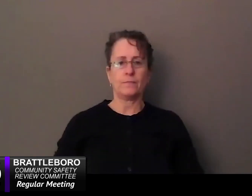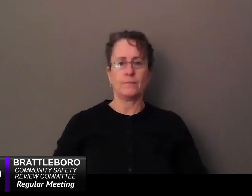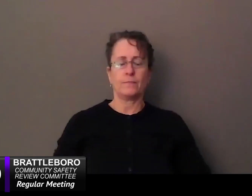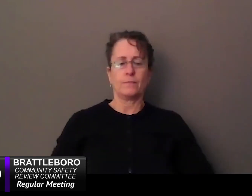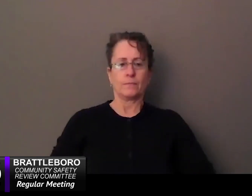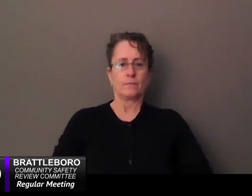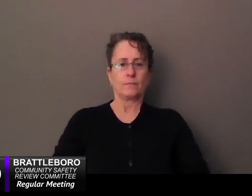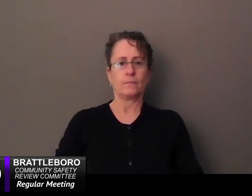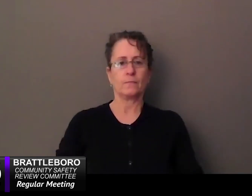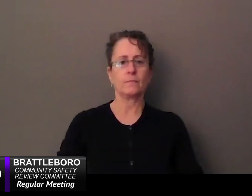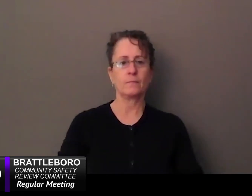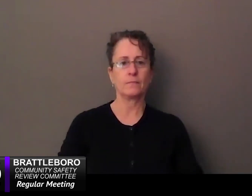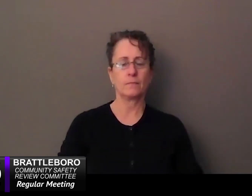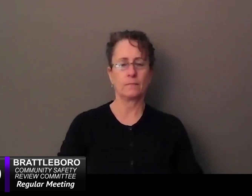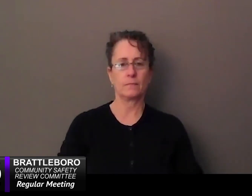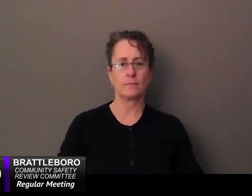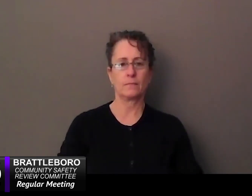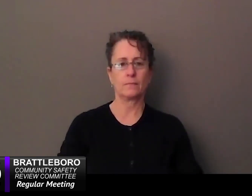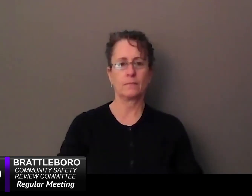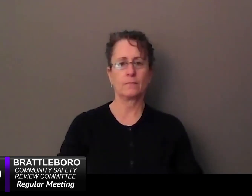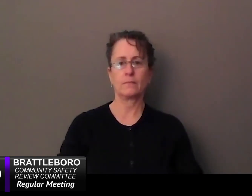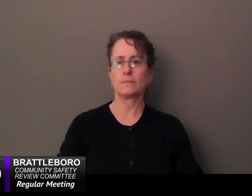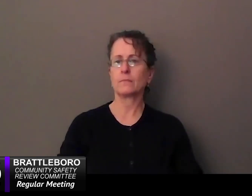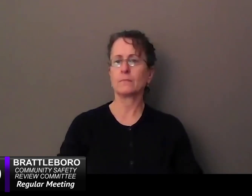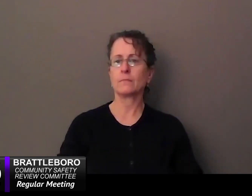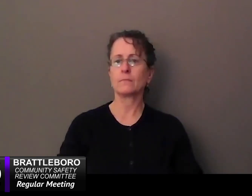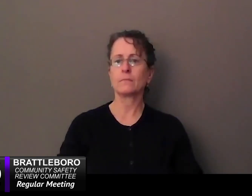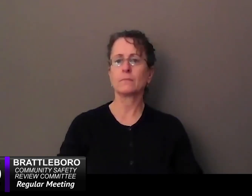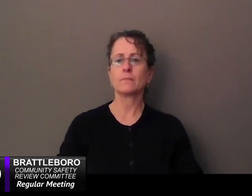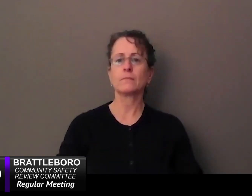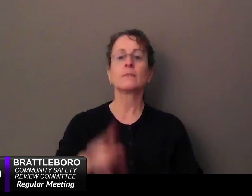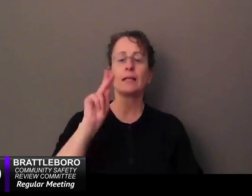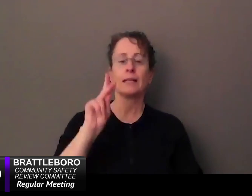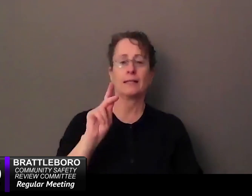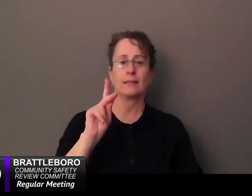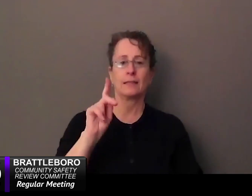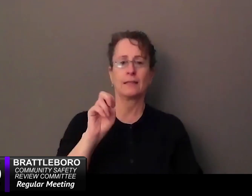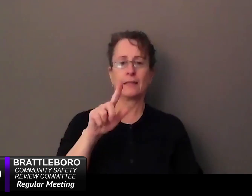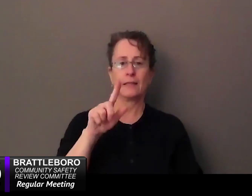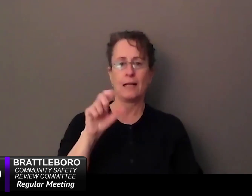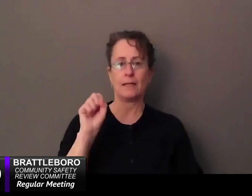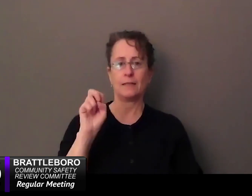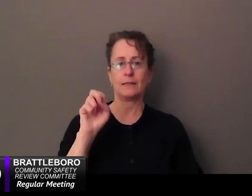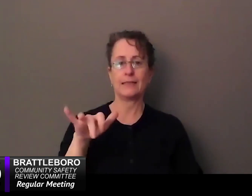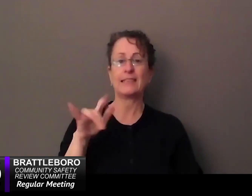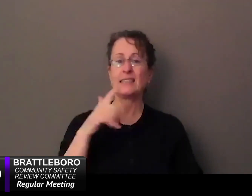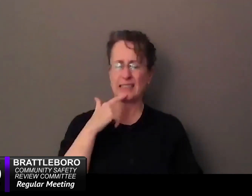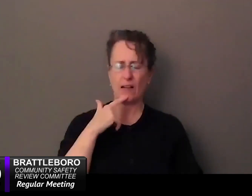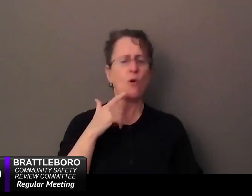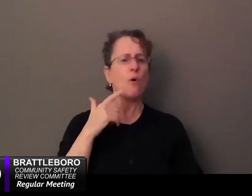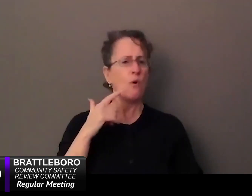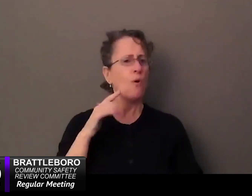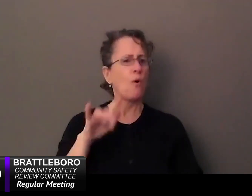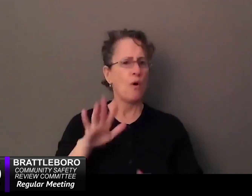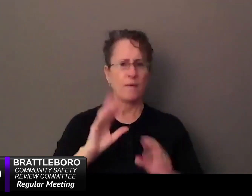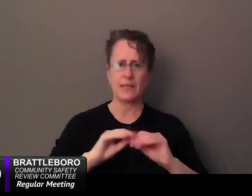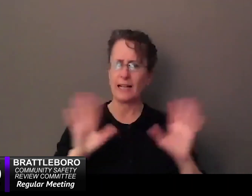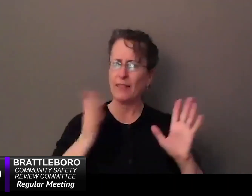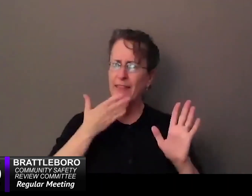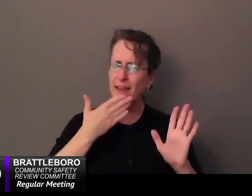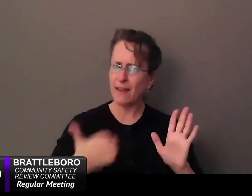just, go ahead. Go ahead. That really does help. And I know we're going to sort of formalize these pieces as we